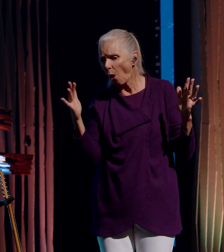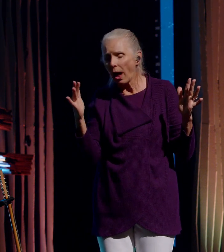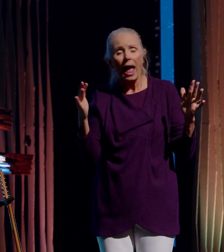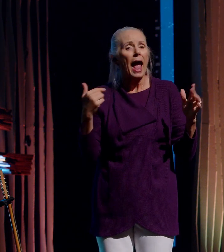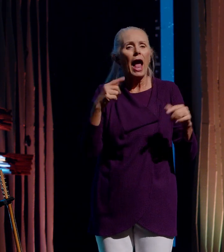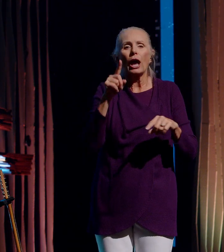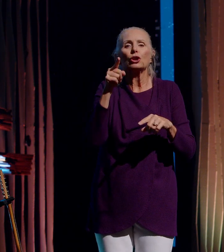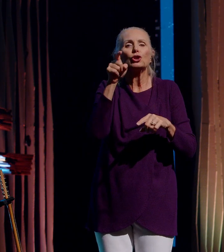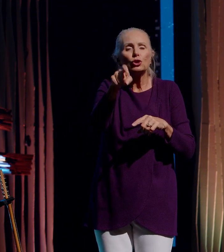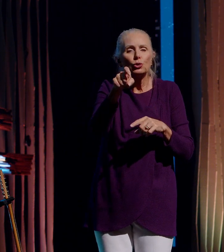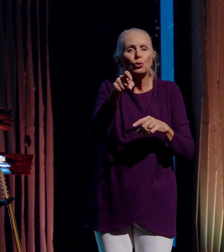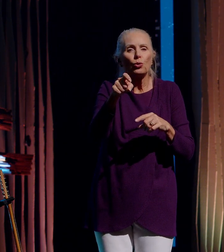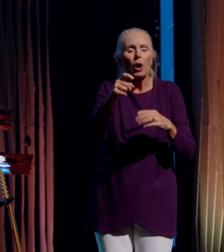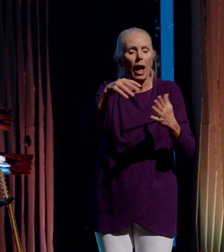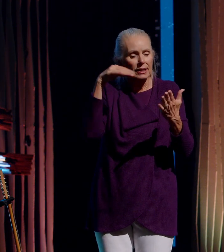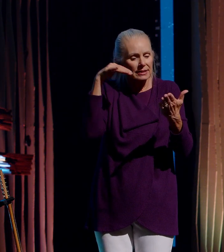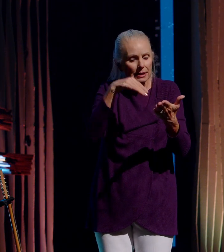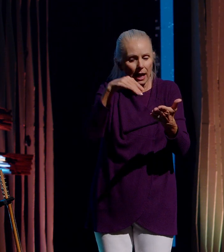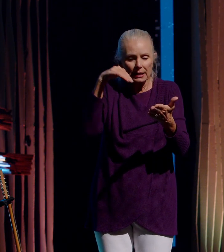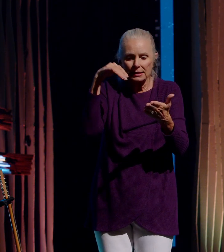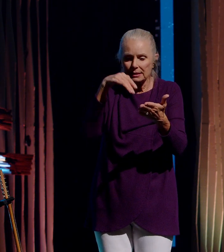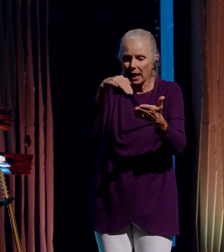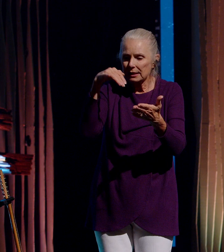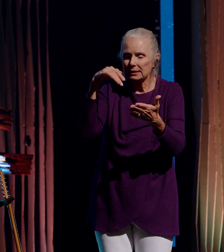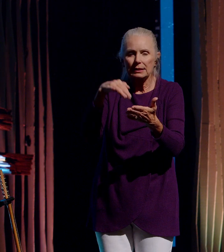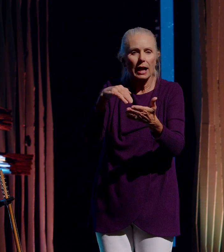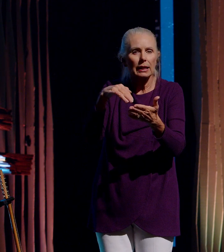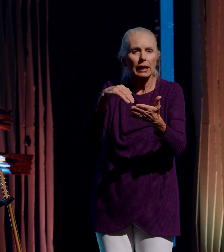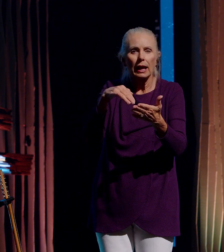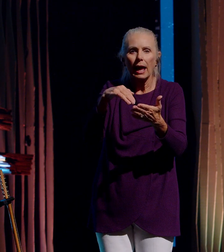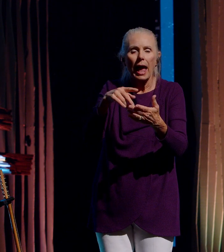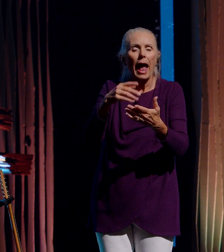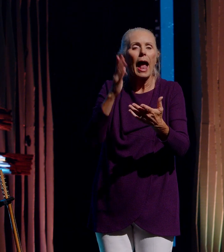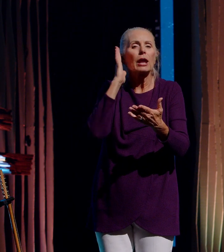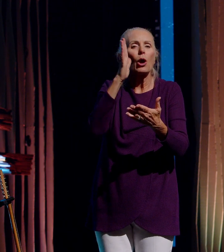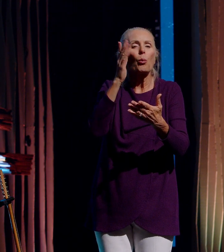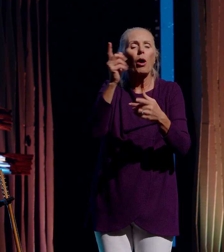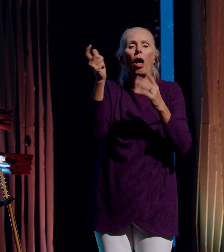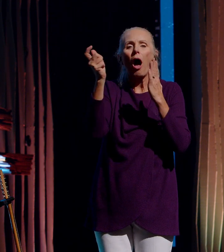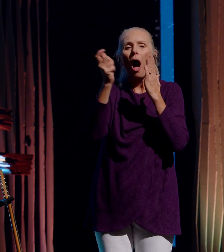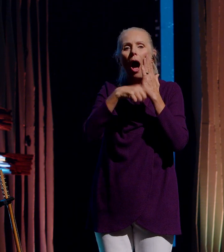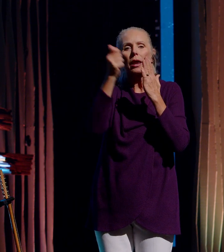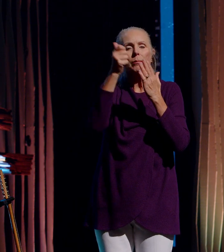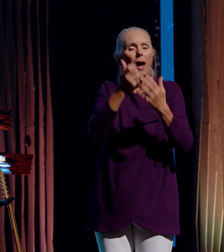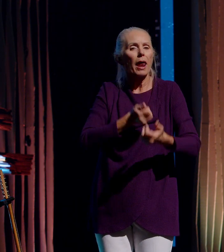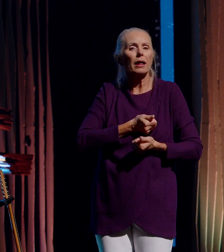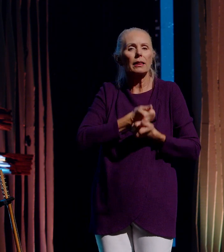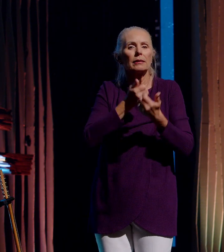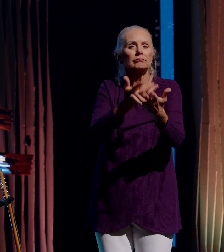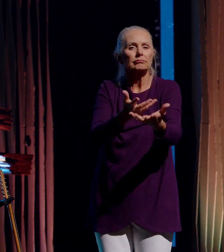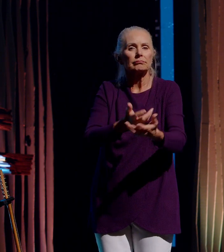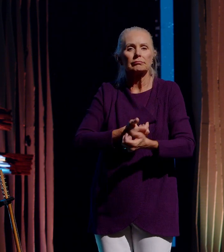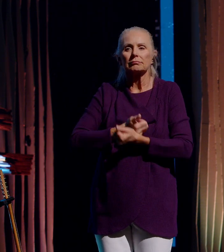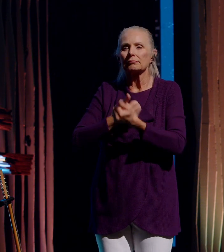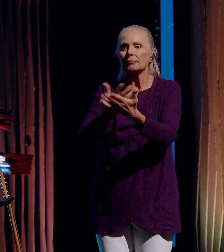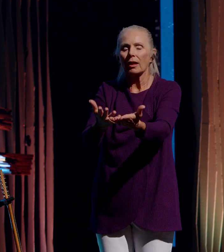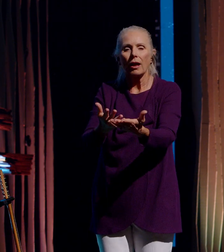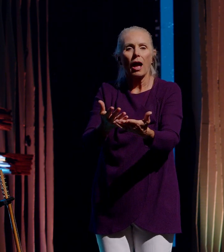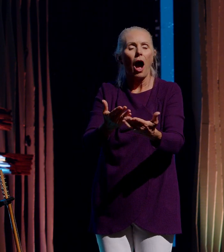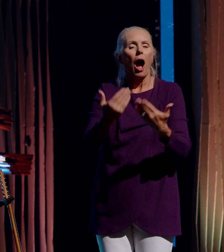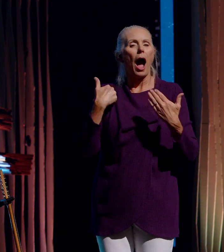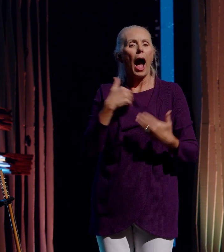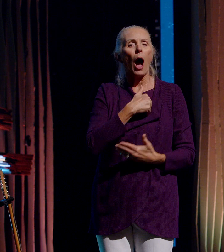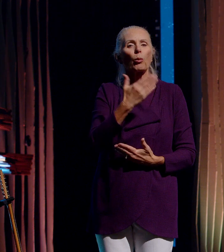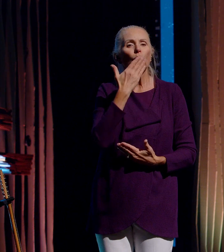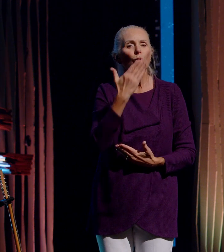it can't help but overflow onto those that are around us, because a heart that is full of gratitude for what God has done